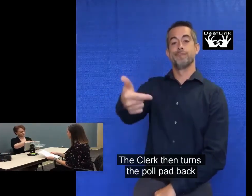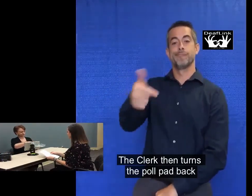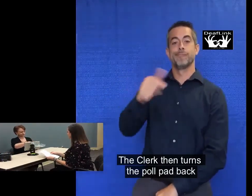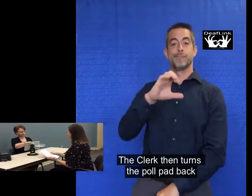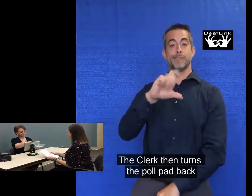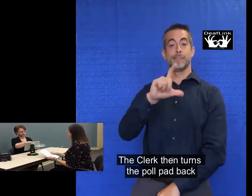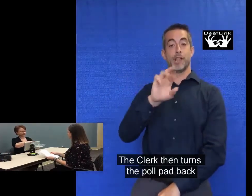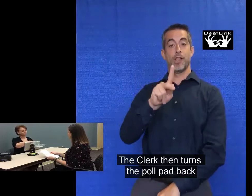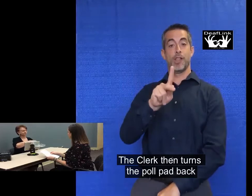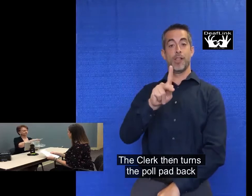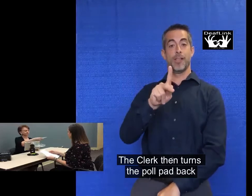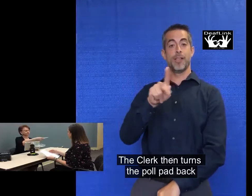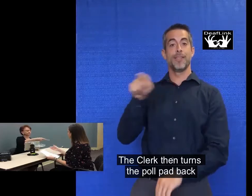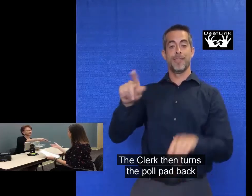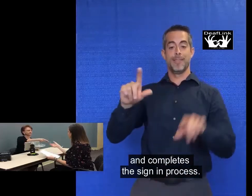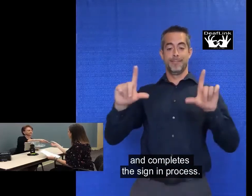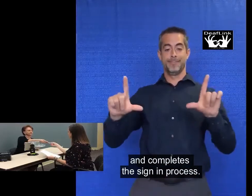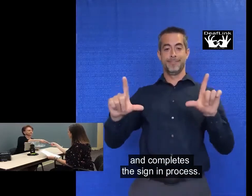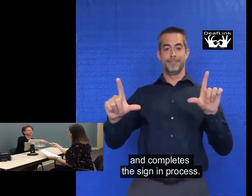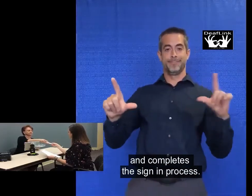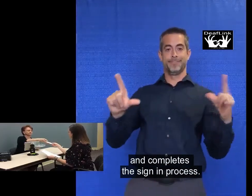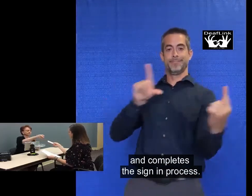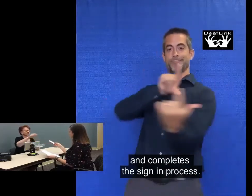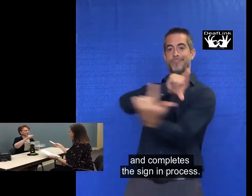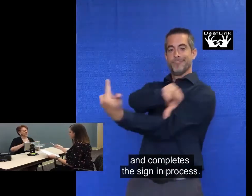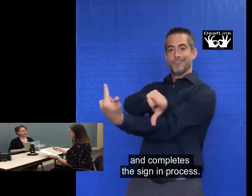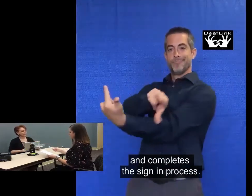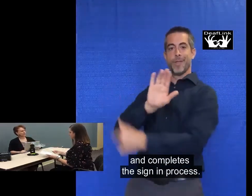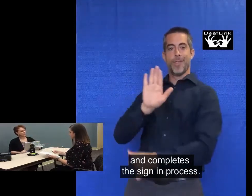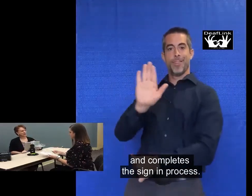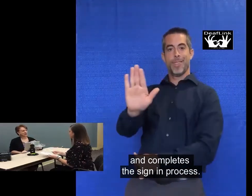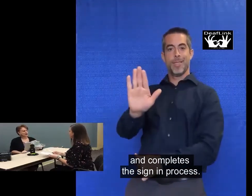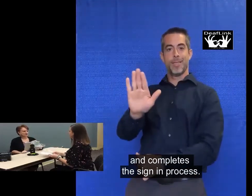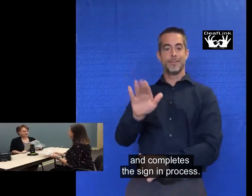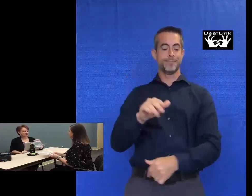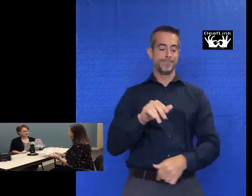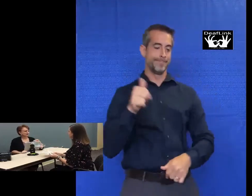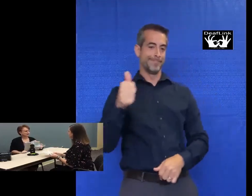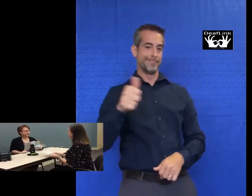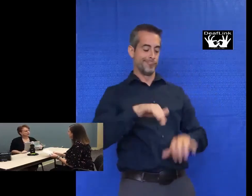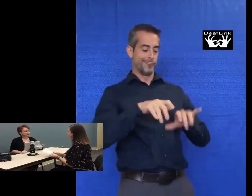The clerk then turns the poll pad back and completes the sign-in process.